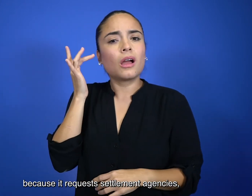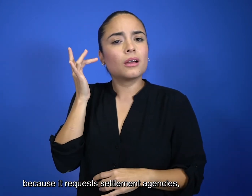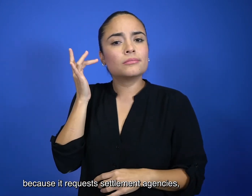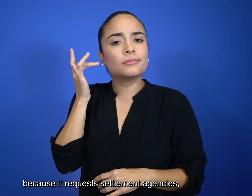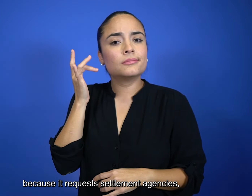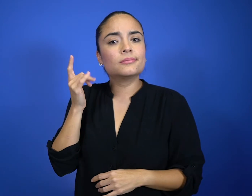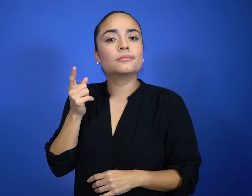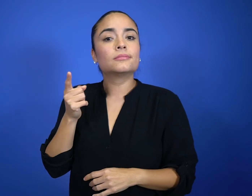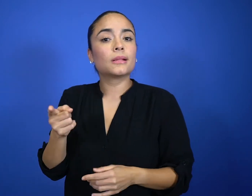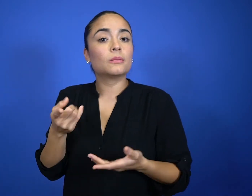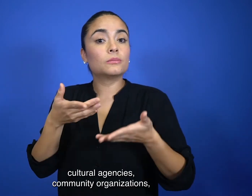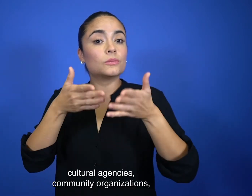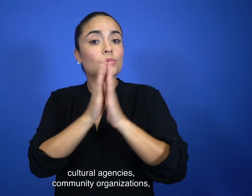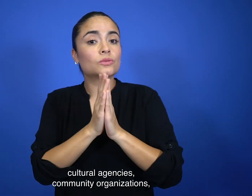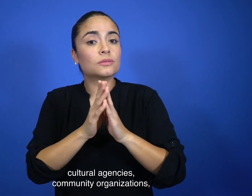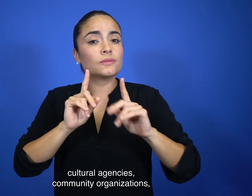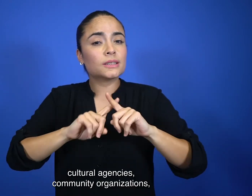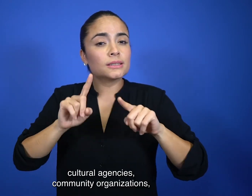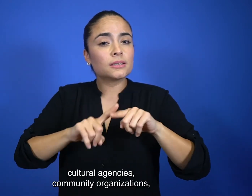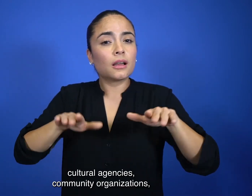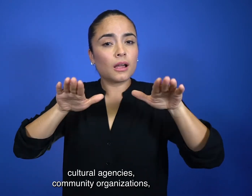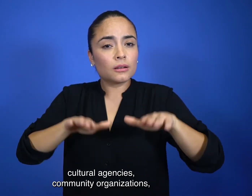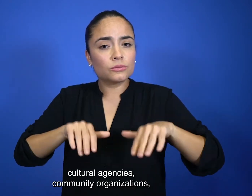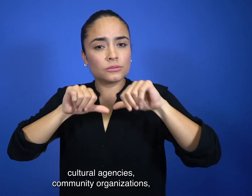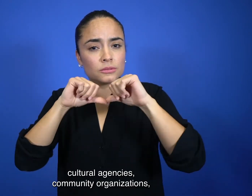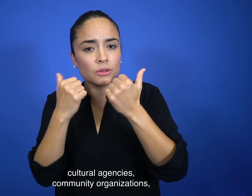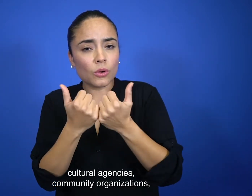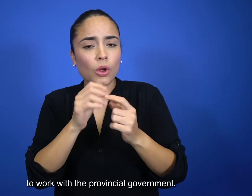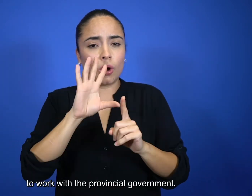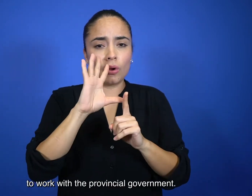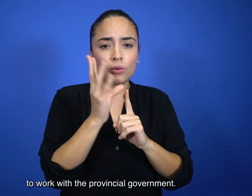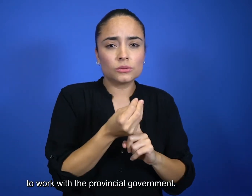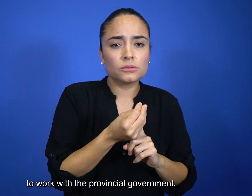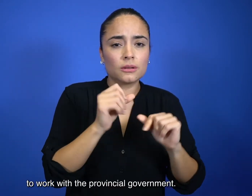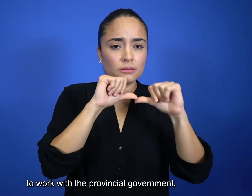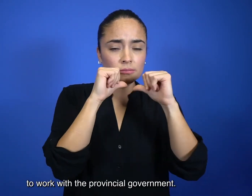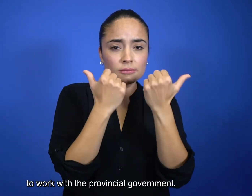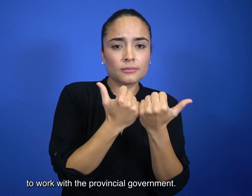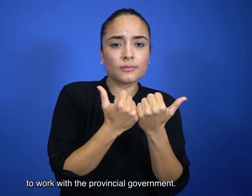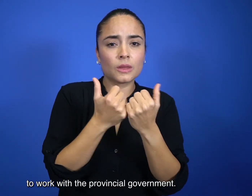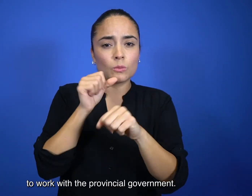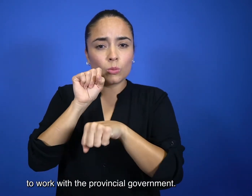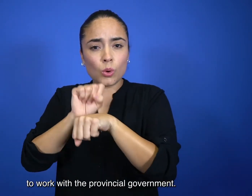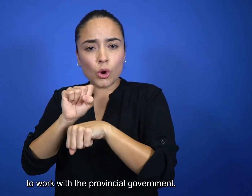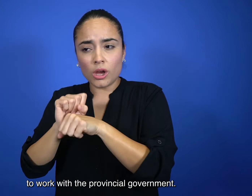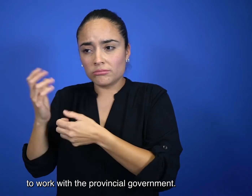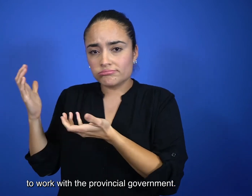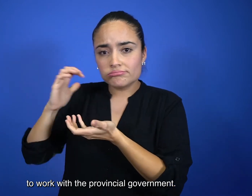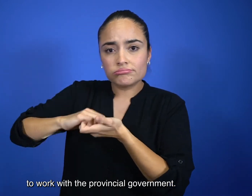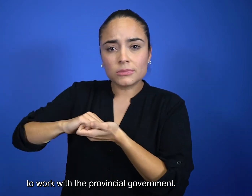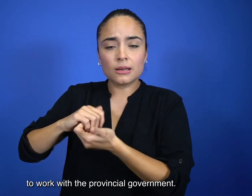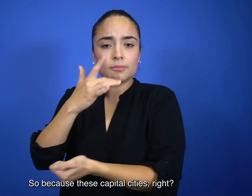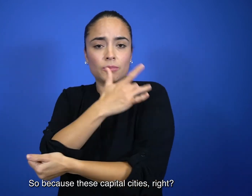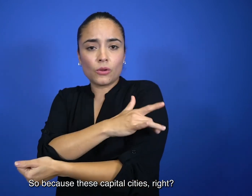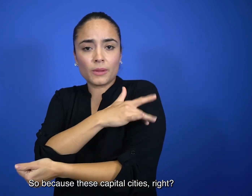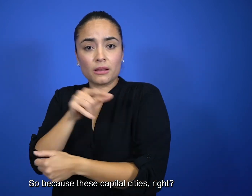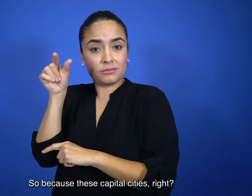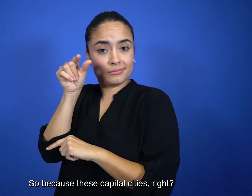settlement agencies, cultural agencies, community organizations to work with the provincial government. So because these